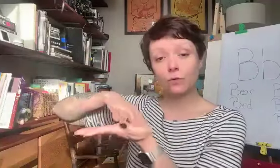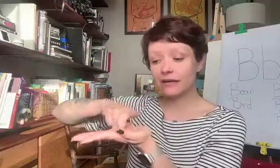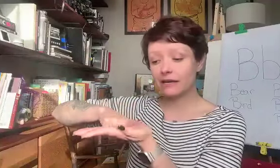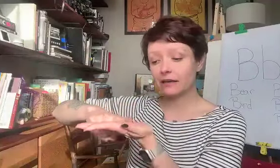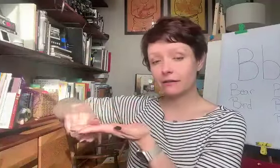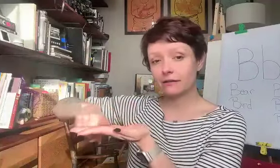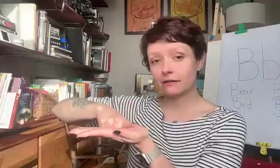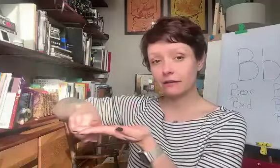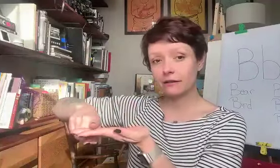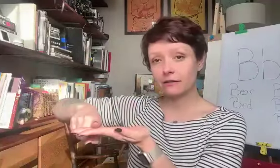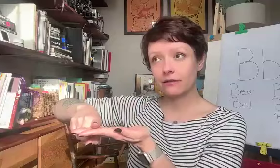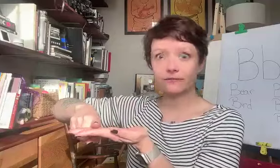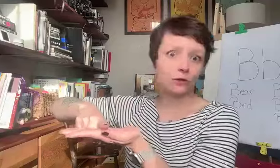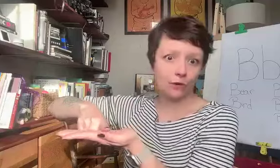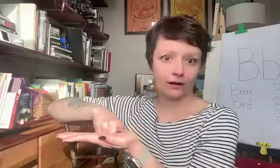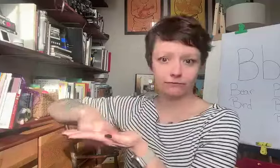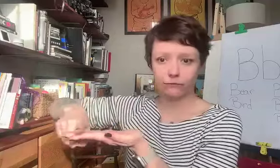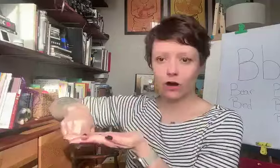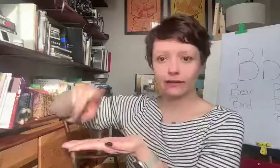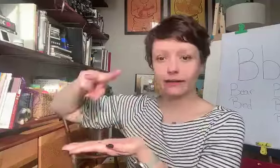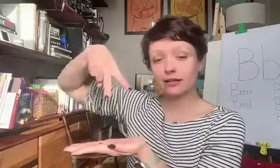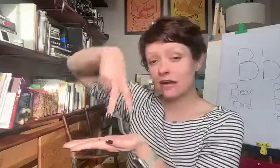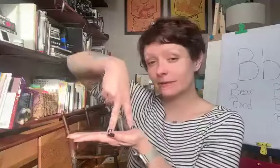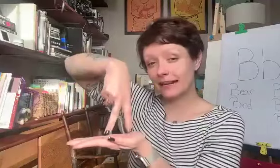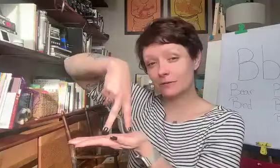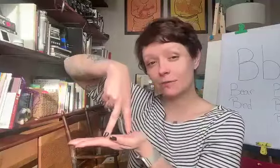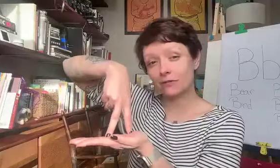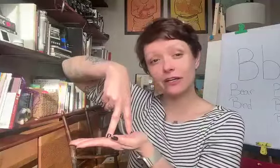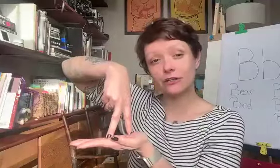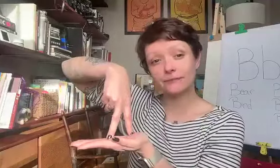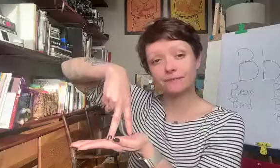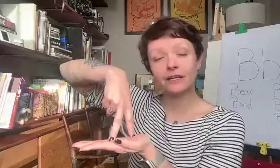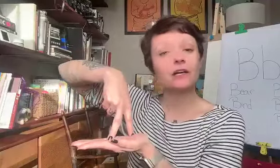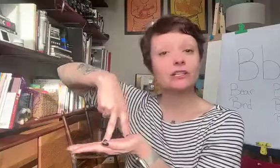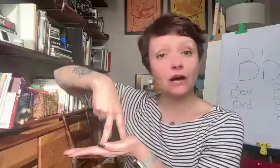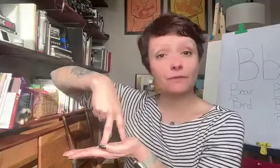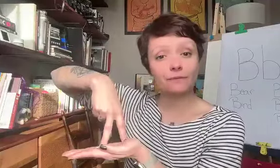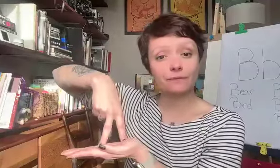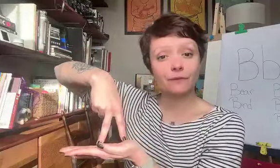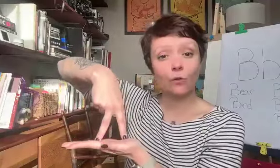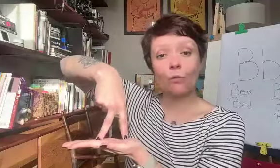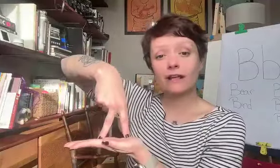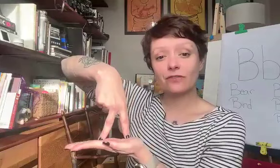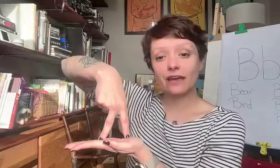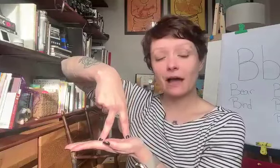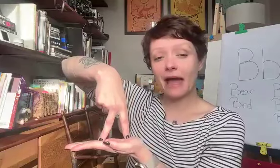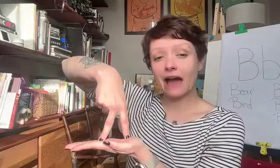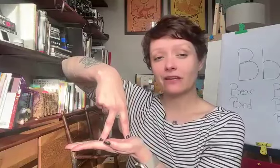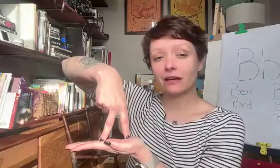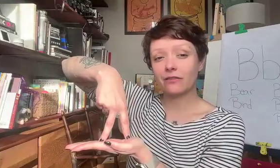be the floor, we'll call it. And your dominant hand will be your fingers. So, what do you think I'm having them